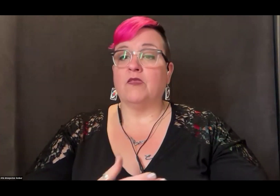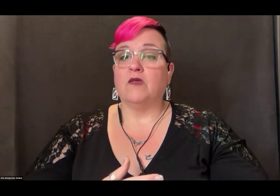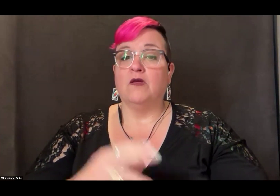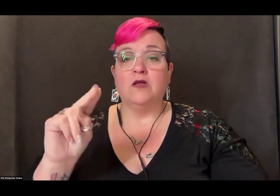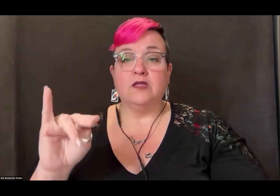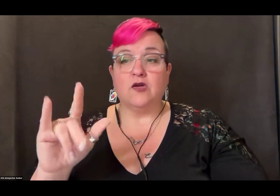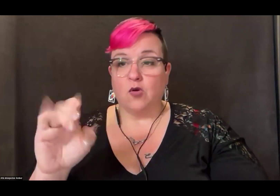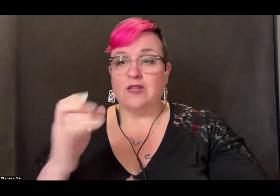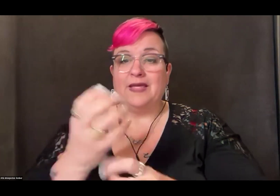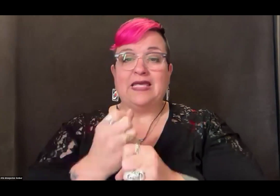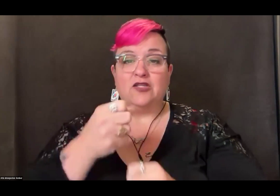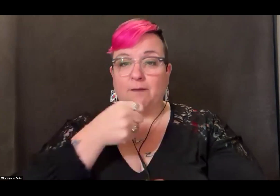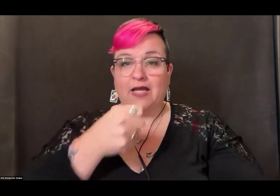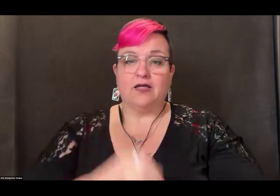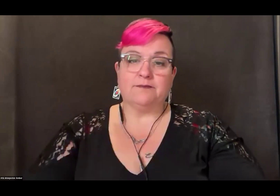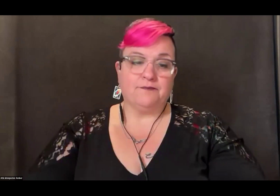Nicole, I'll get you a mic.